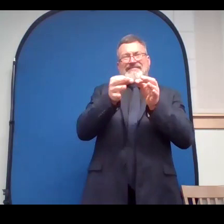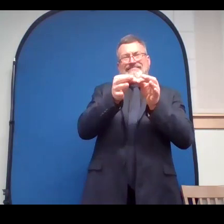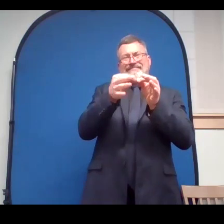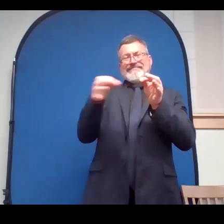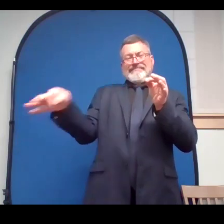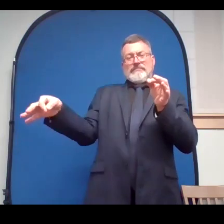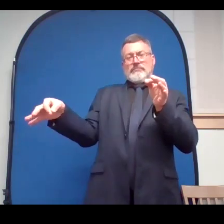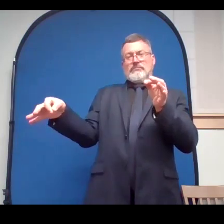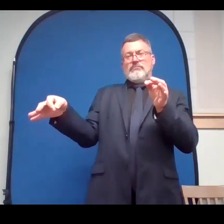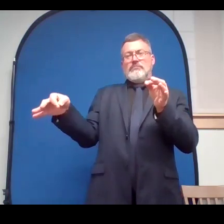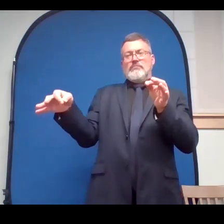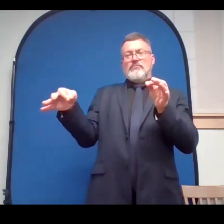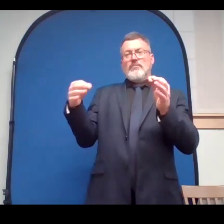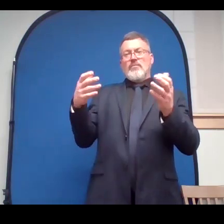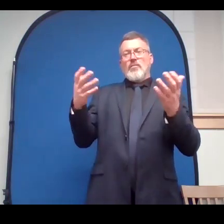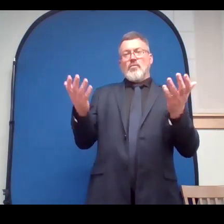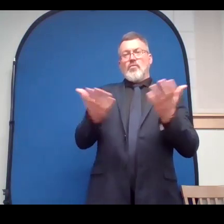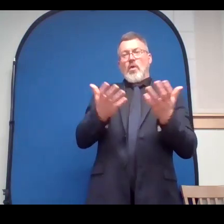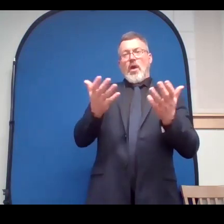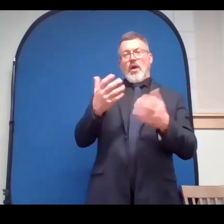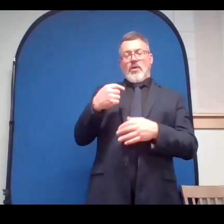what we would have done. I can tell you